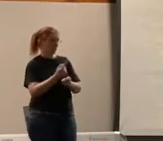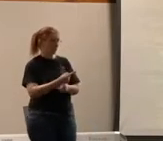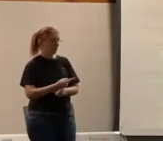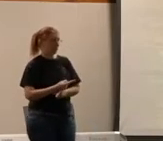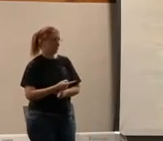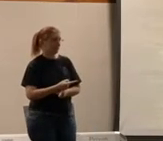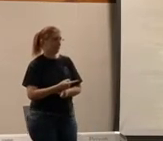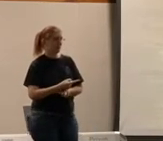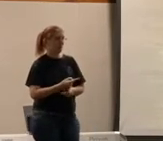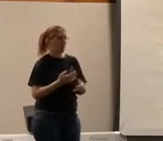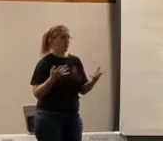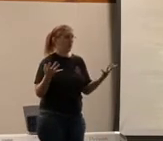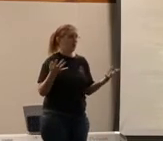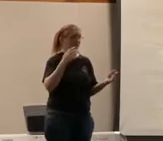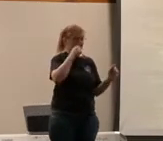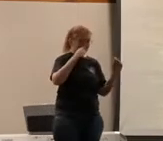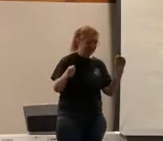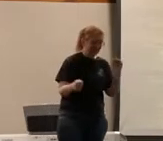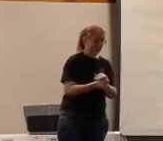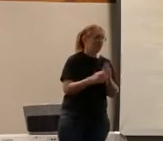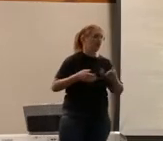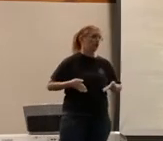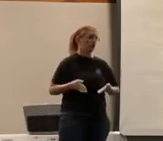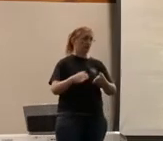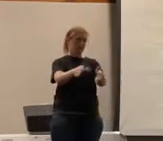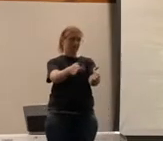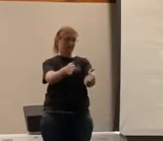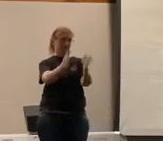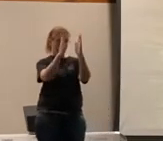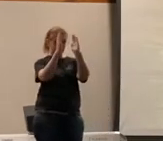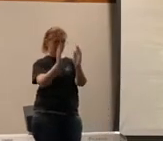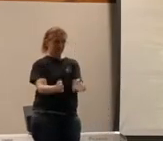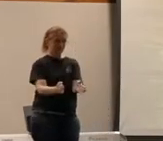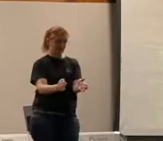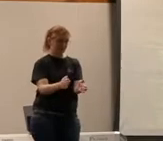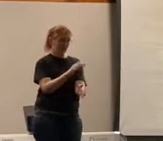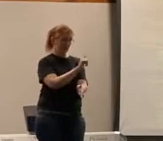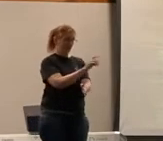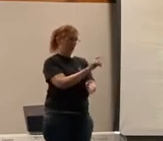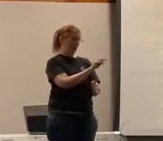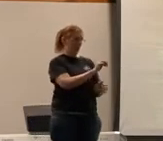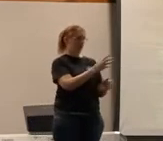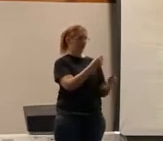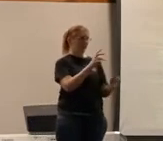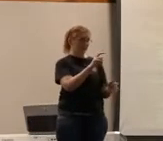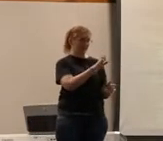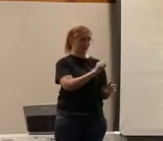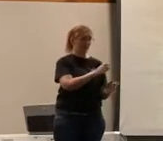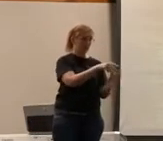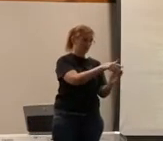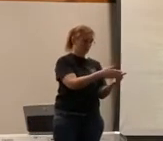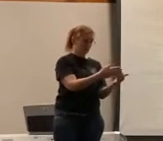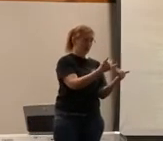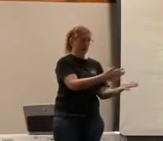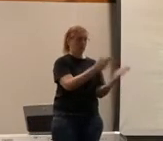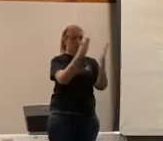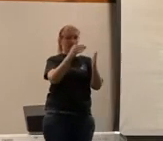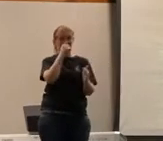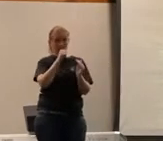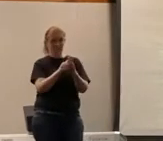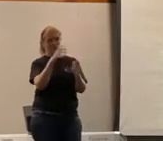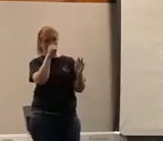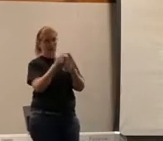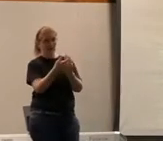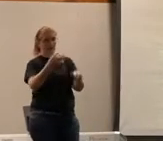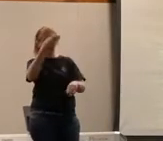Welcome to Hidden Street. Adam and Eve were hiding from God. And they found